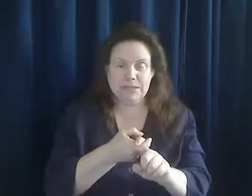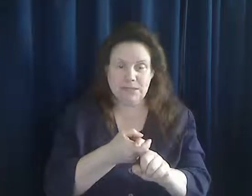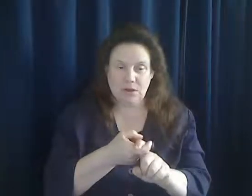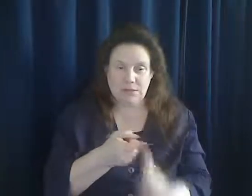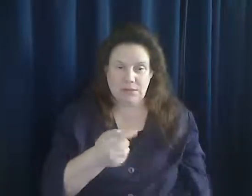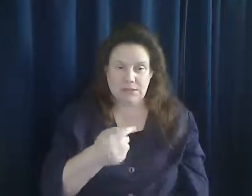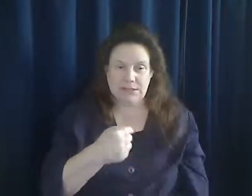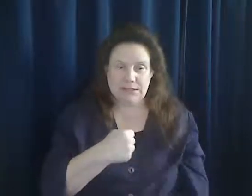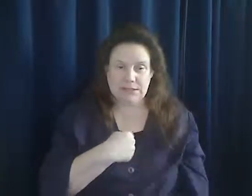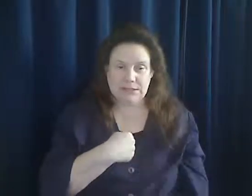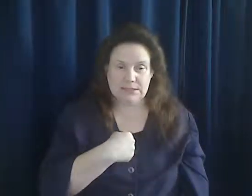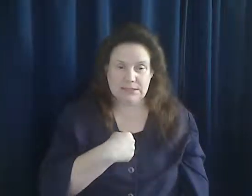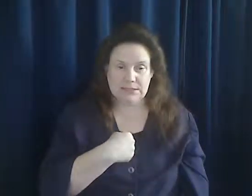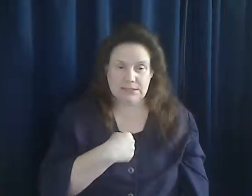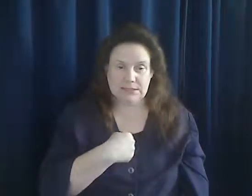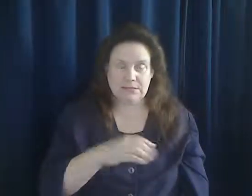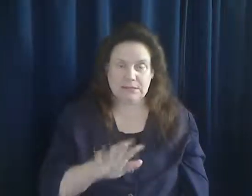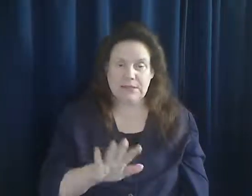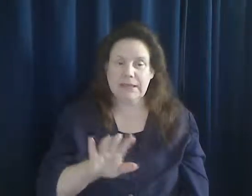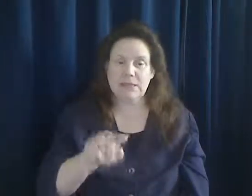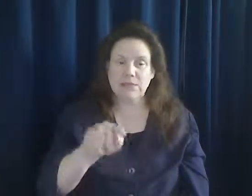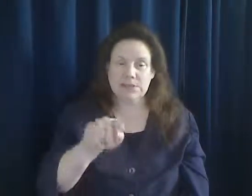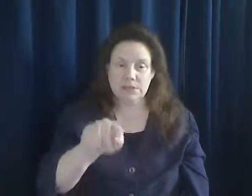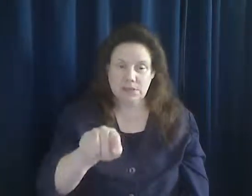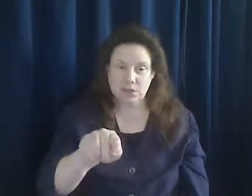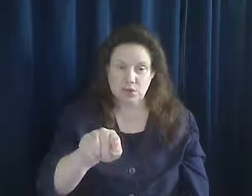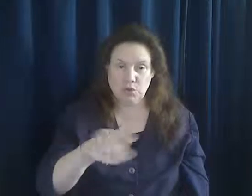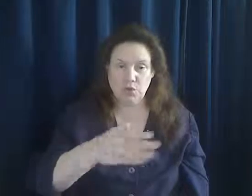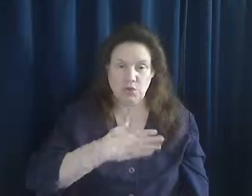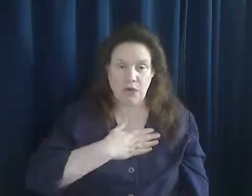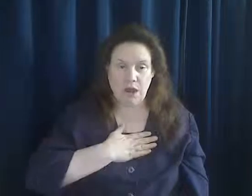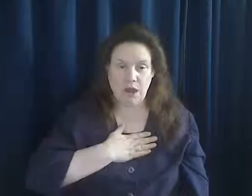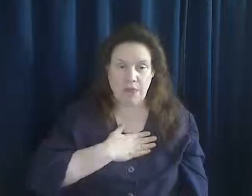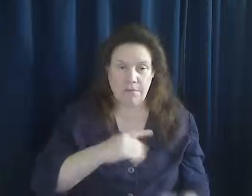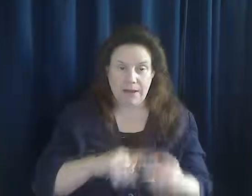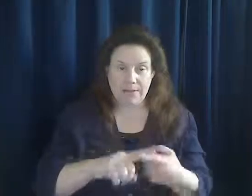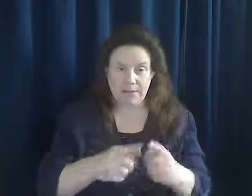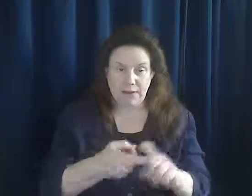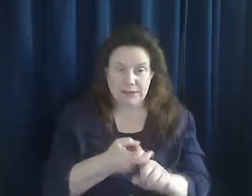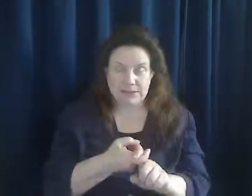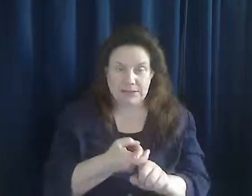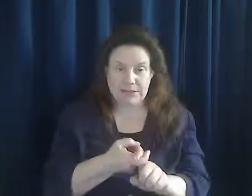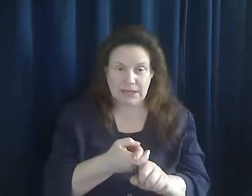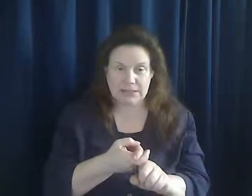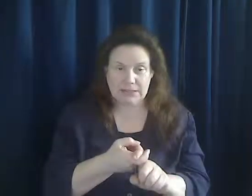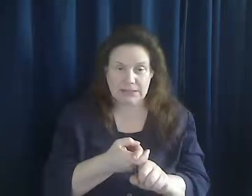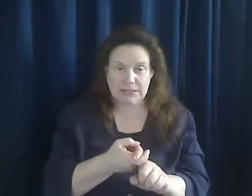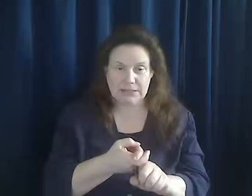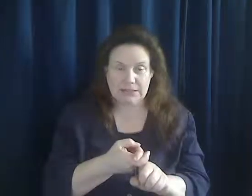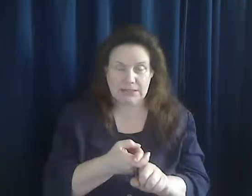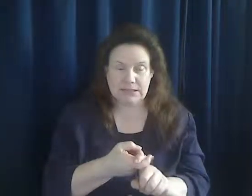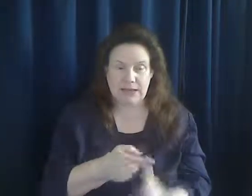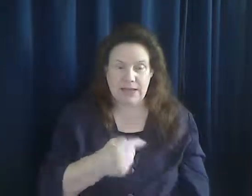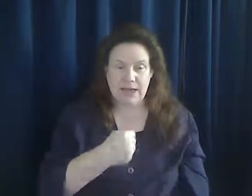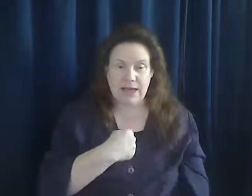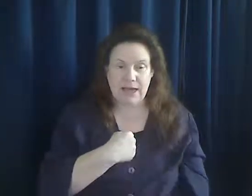So the first sentence was, you are my friend. Second sentence,